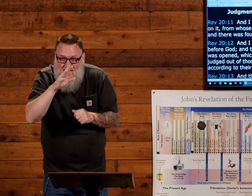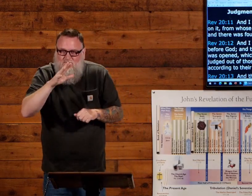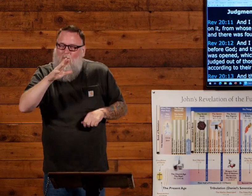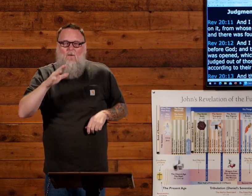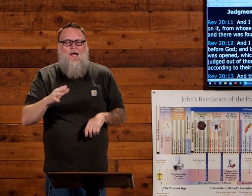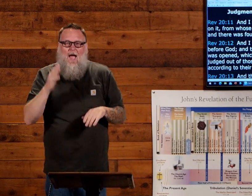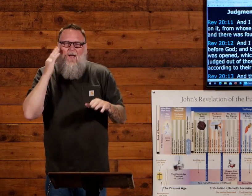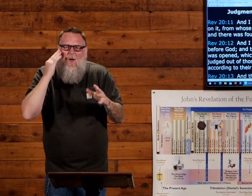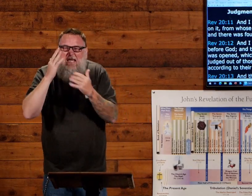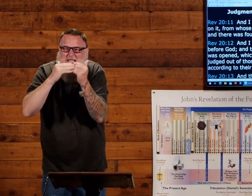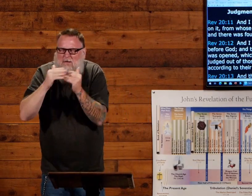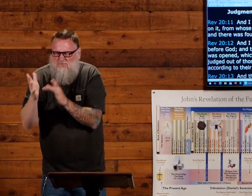God.